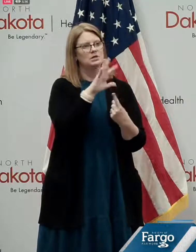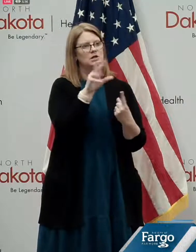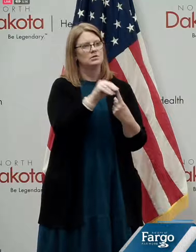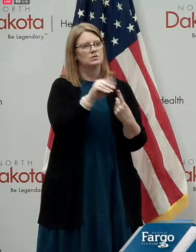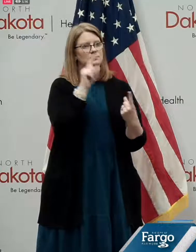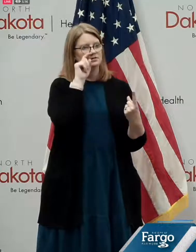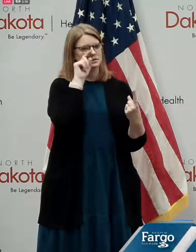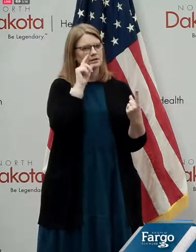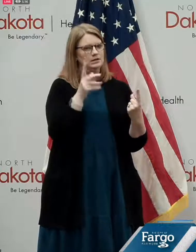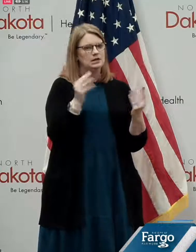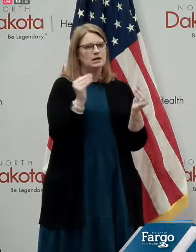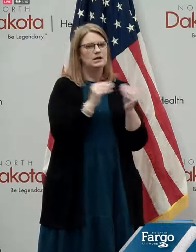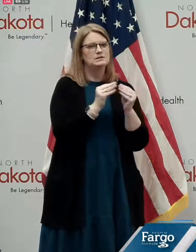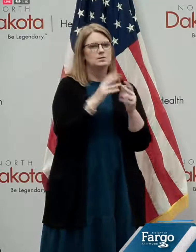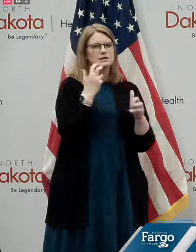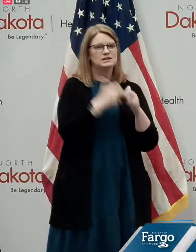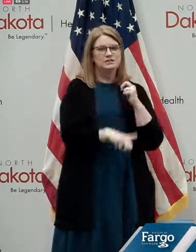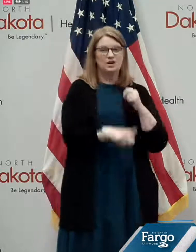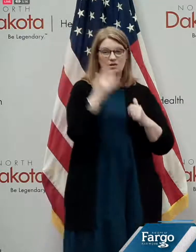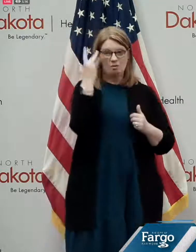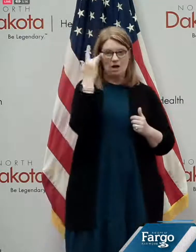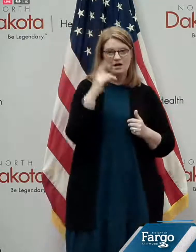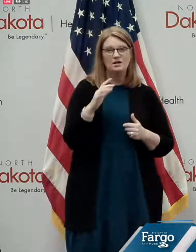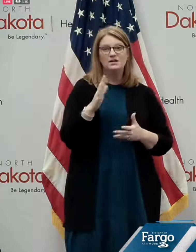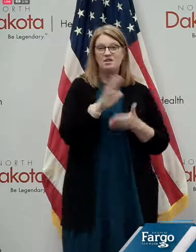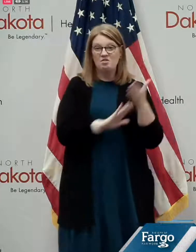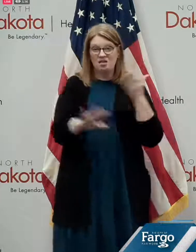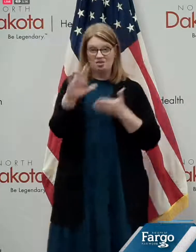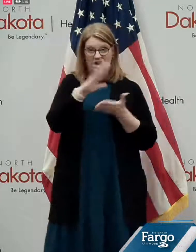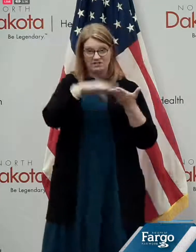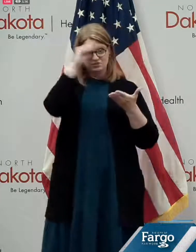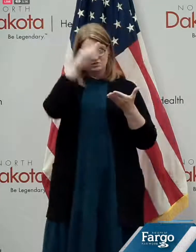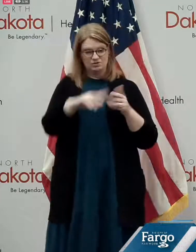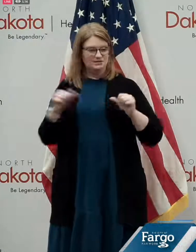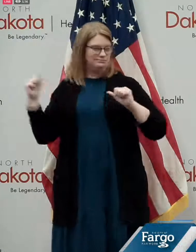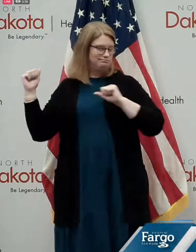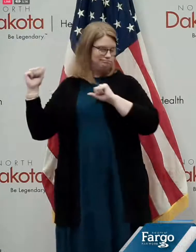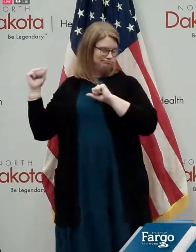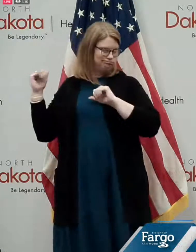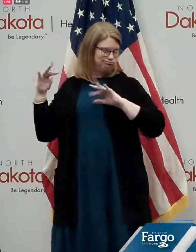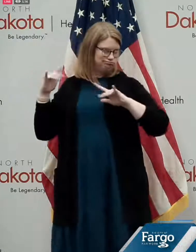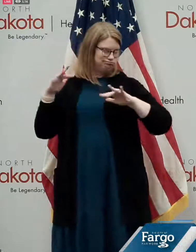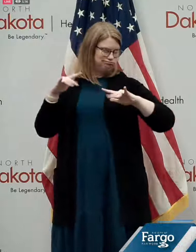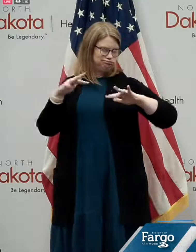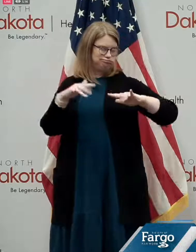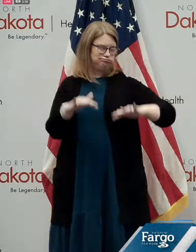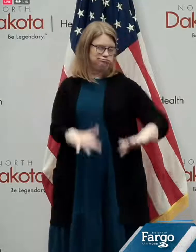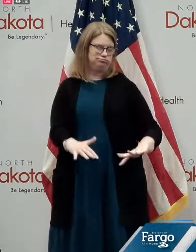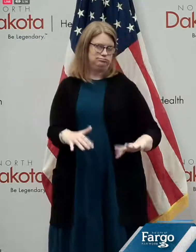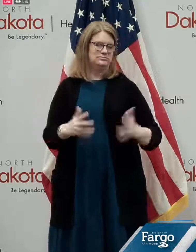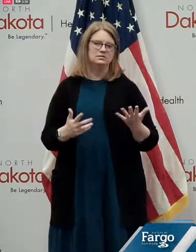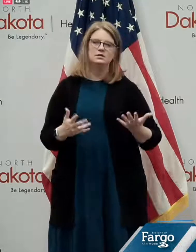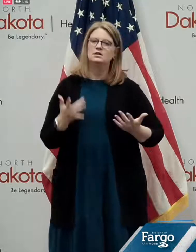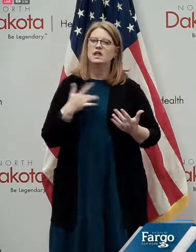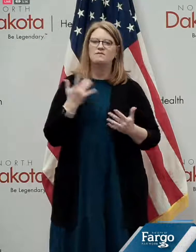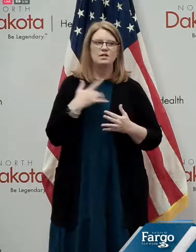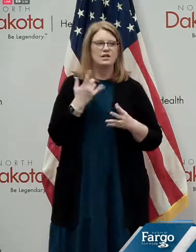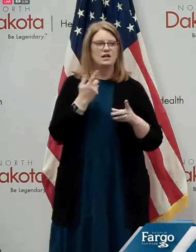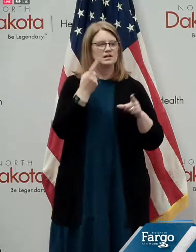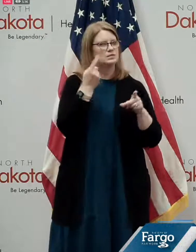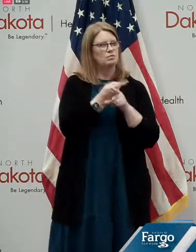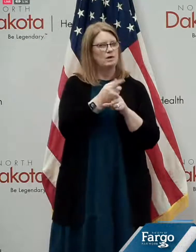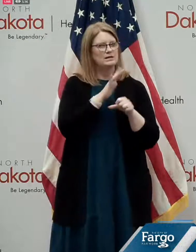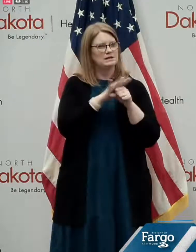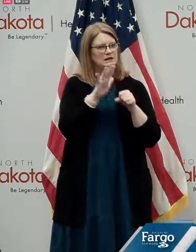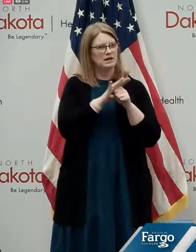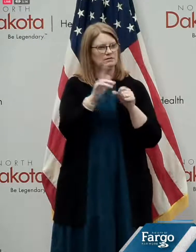it'll get harder when you get a bunch of college kids coming here. But I think we've got a good handle on it, directionally correct enough for people to make decisions within those